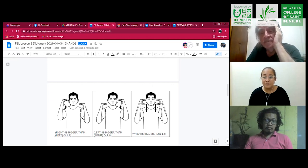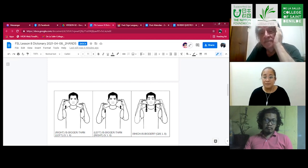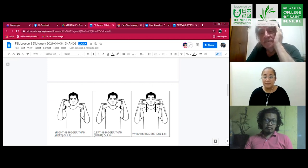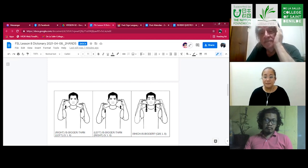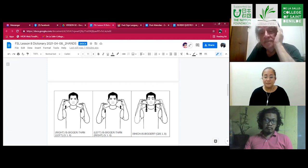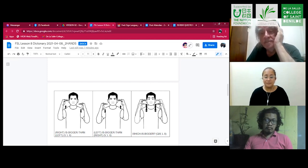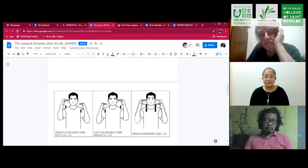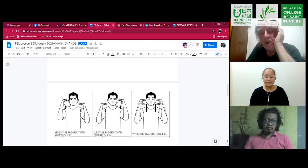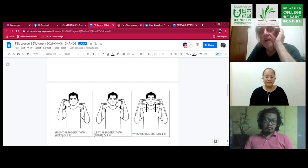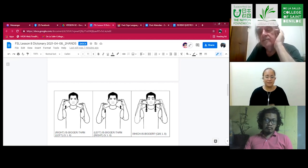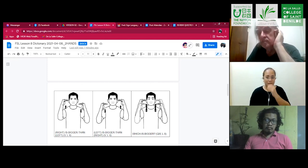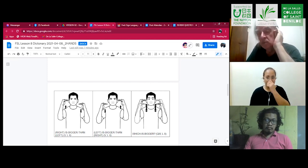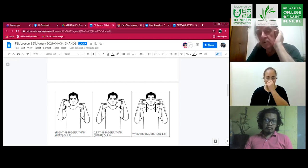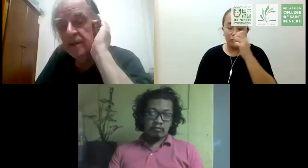Yes, sir. Okay, all right.